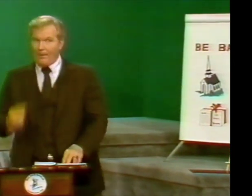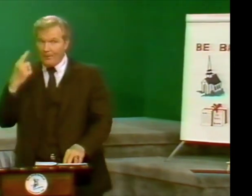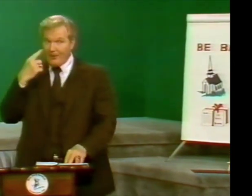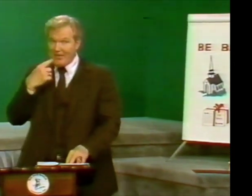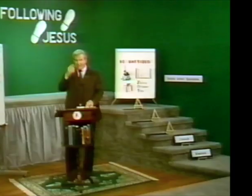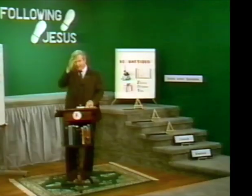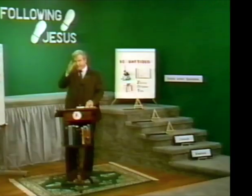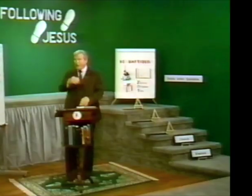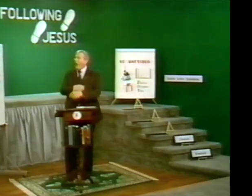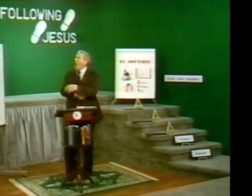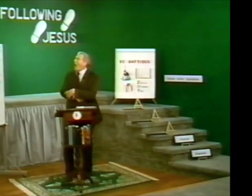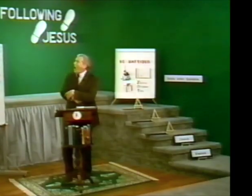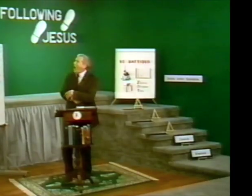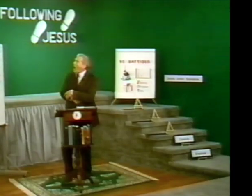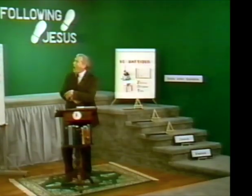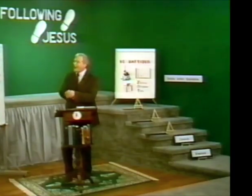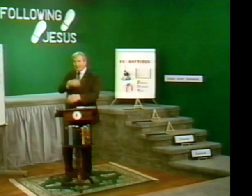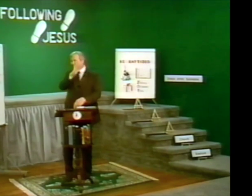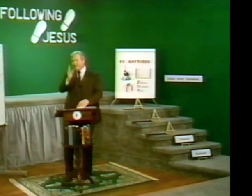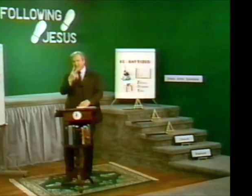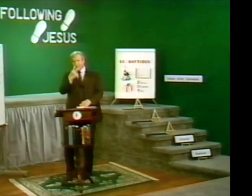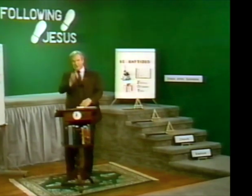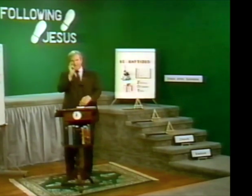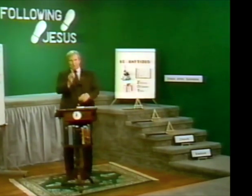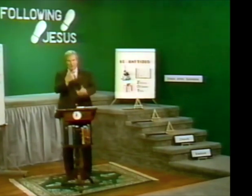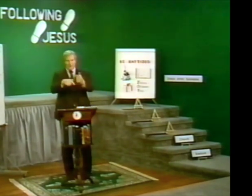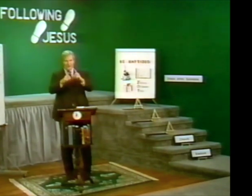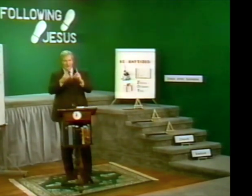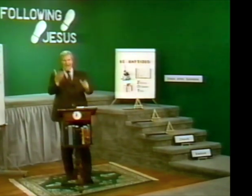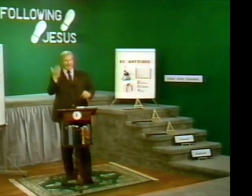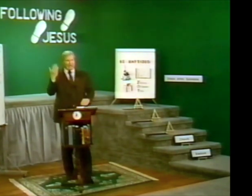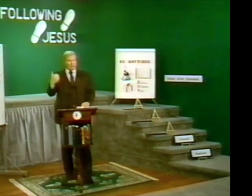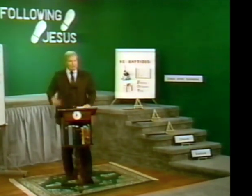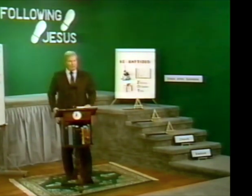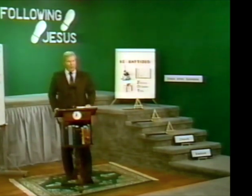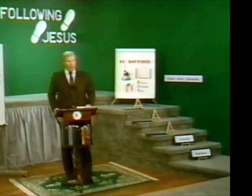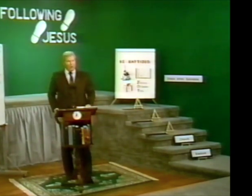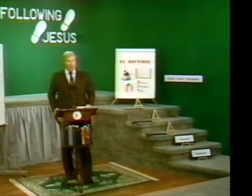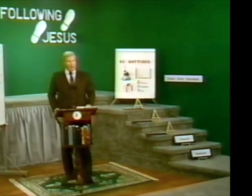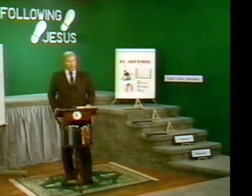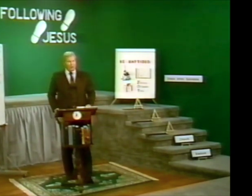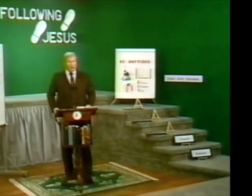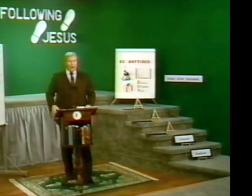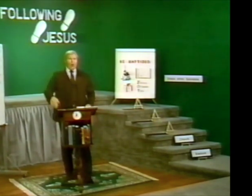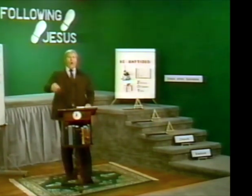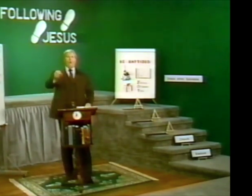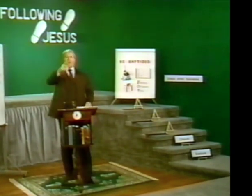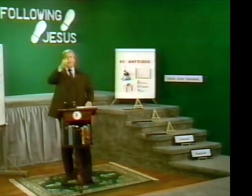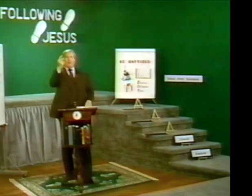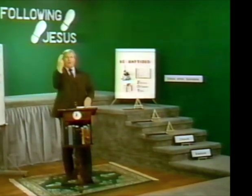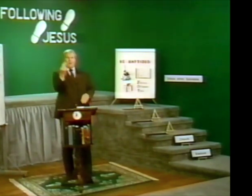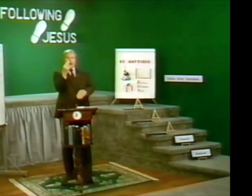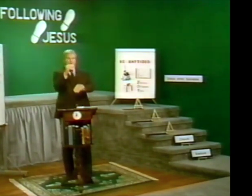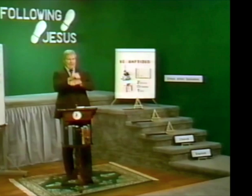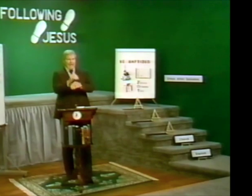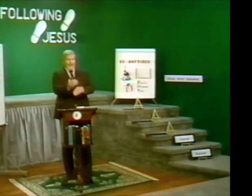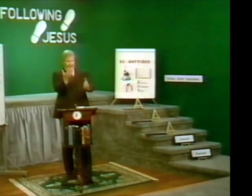The deaf man said, he'd never seen preaching in sign language before. On Thursday night, he